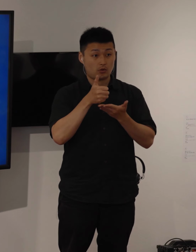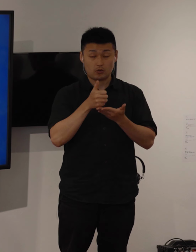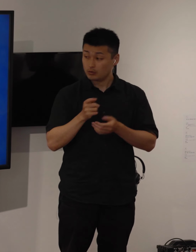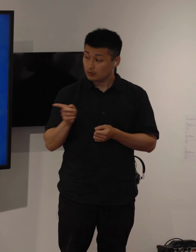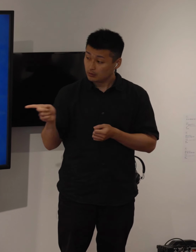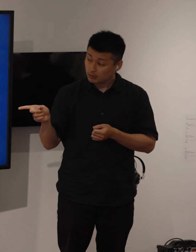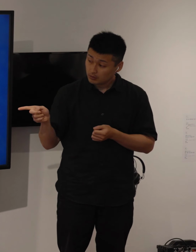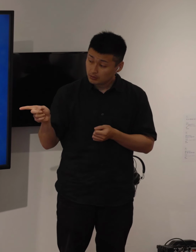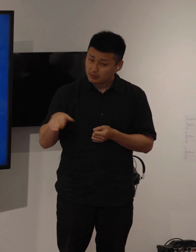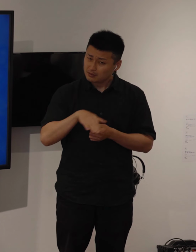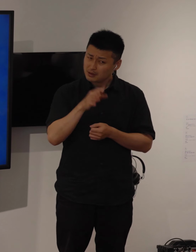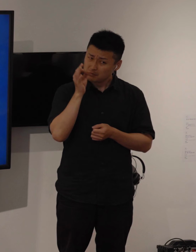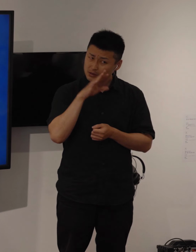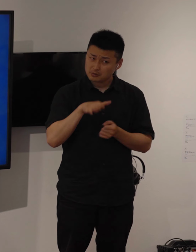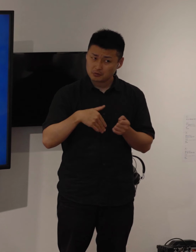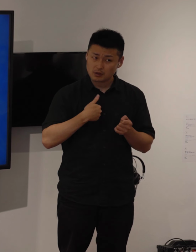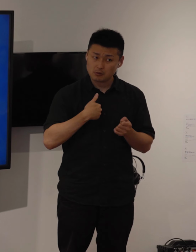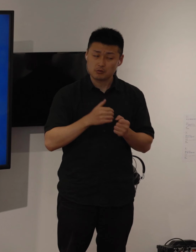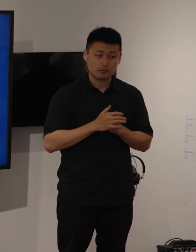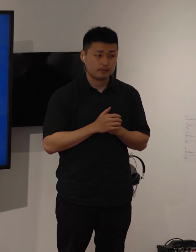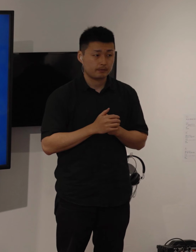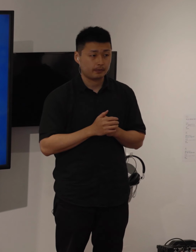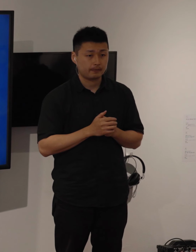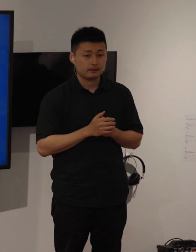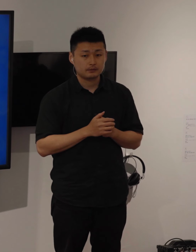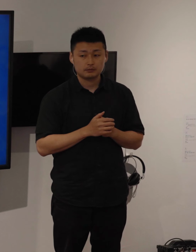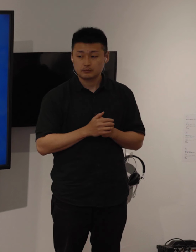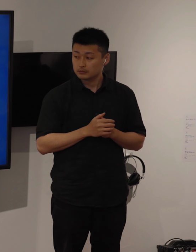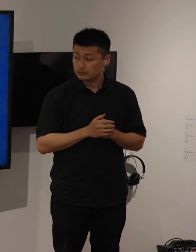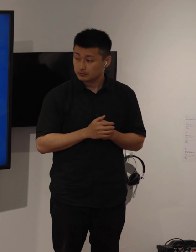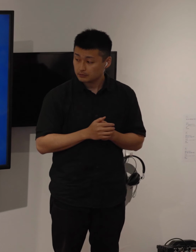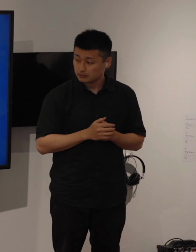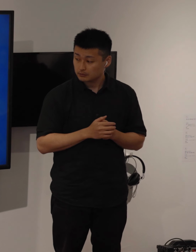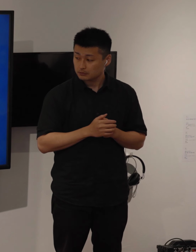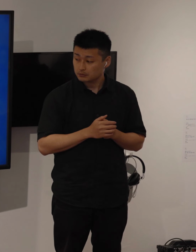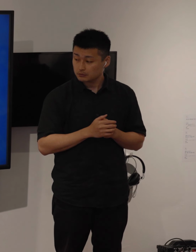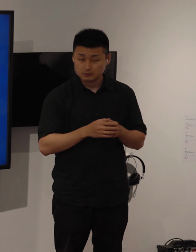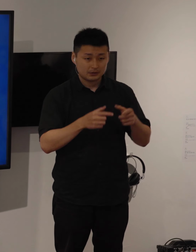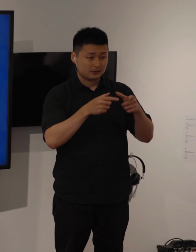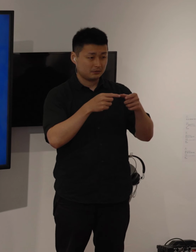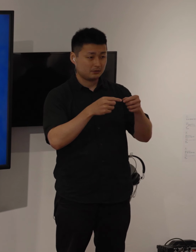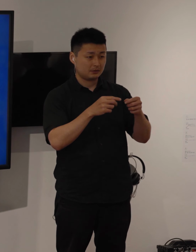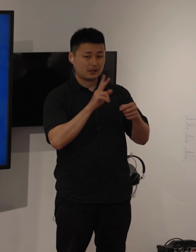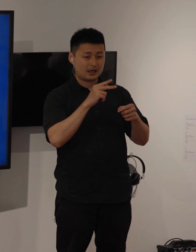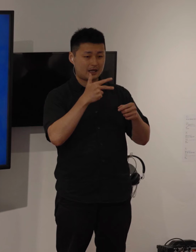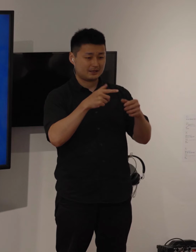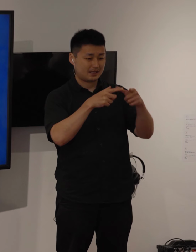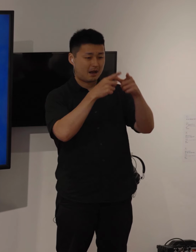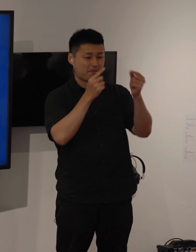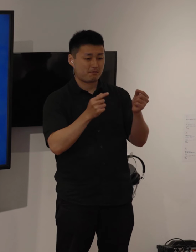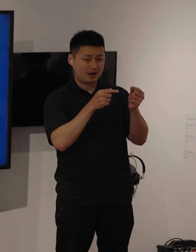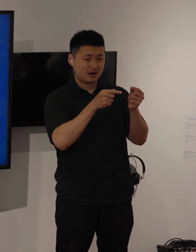out of Japanese oak leaves. So one leaf makes one animal, and it's like origami. There's no glue or